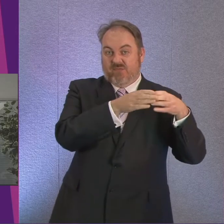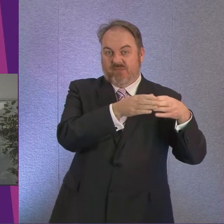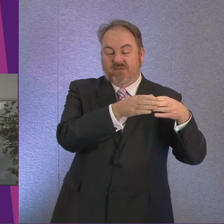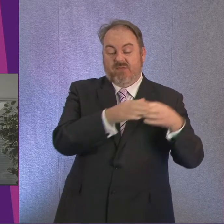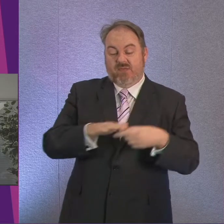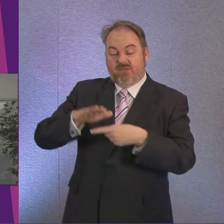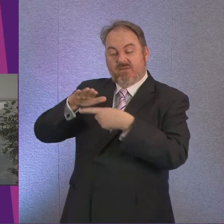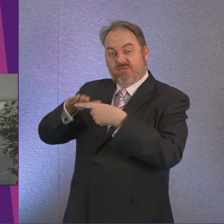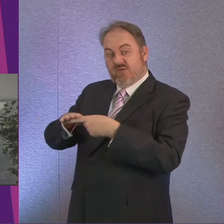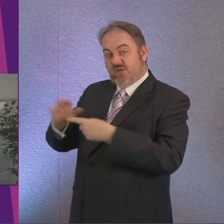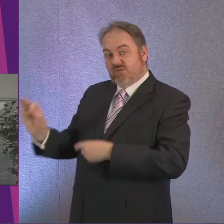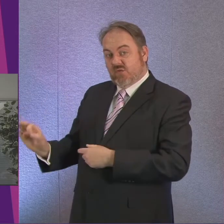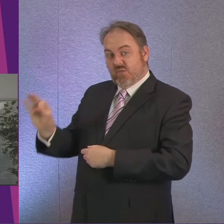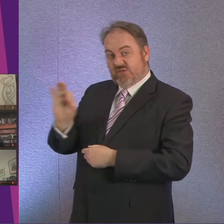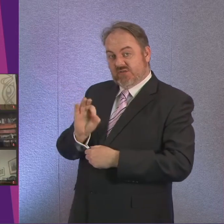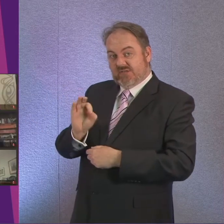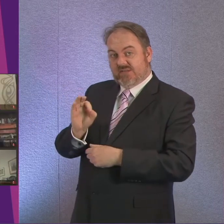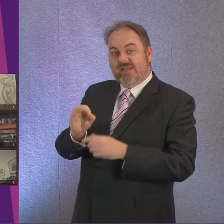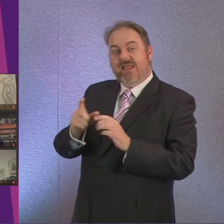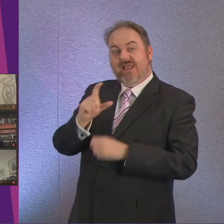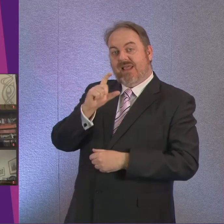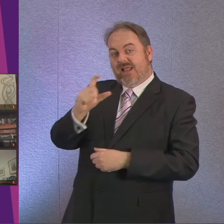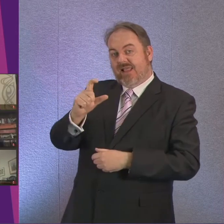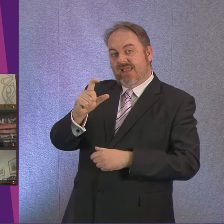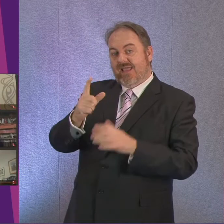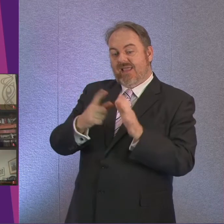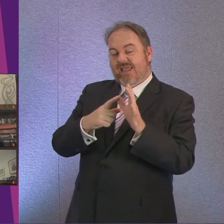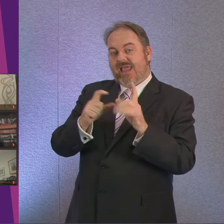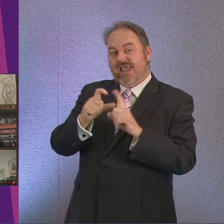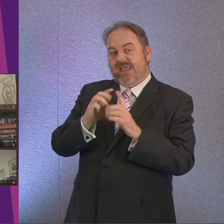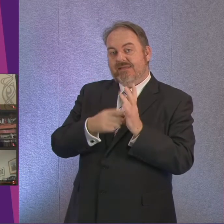question from Claire Adamson. Claire Adamson.